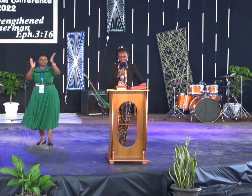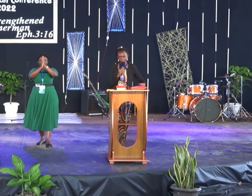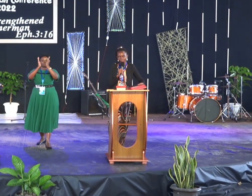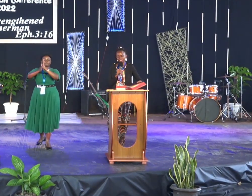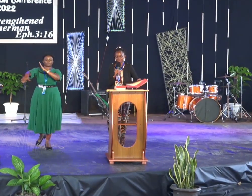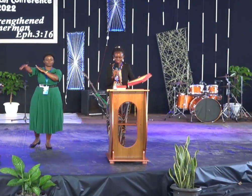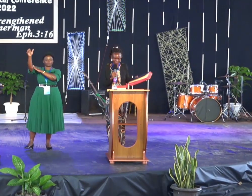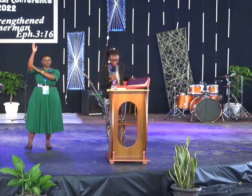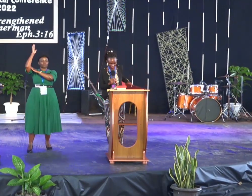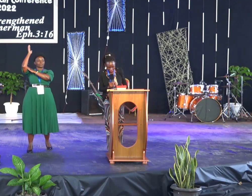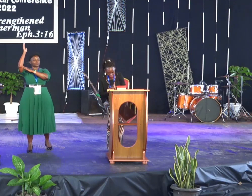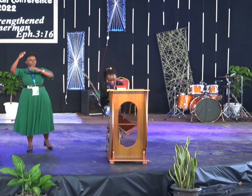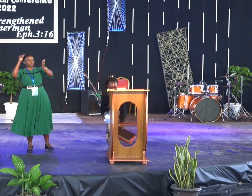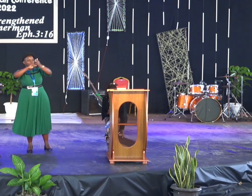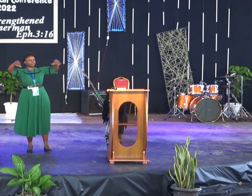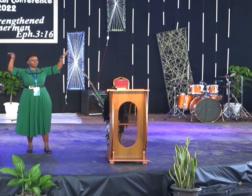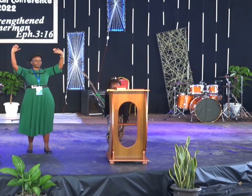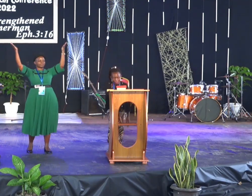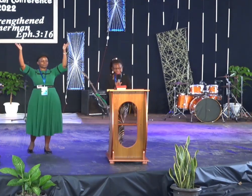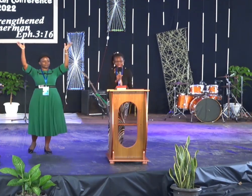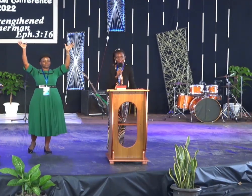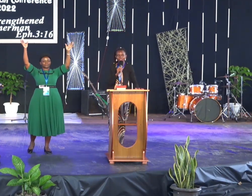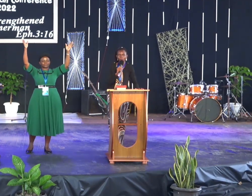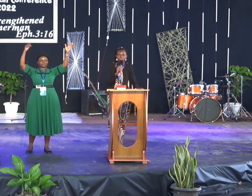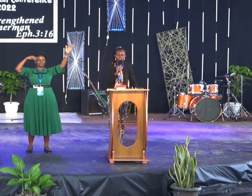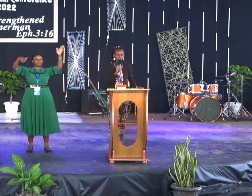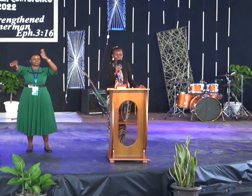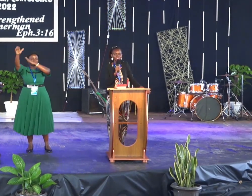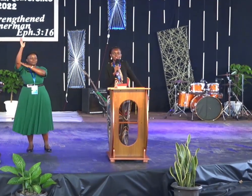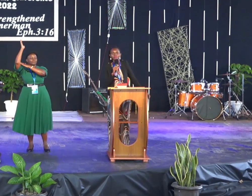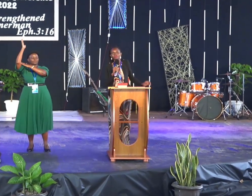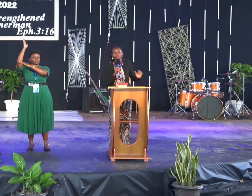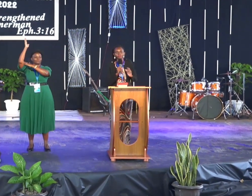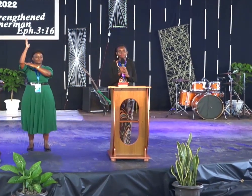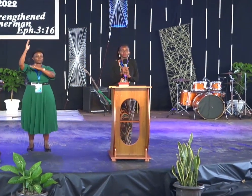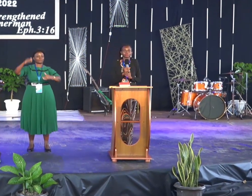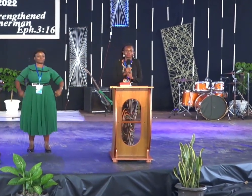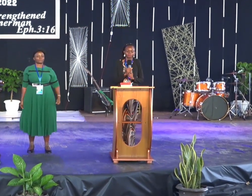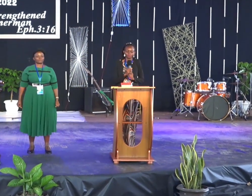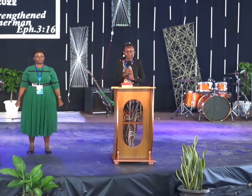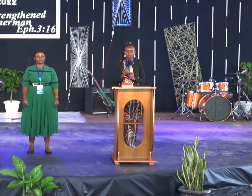Praise the Lord. A better hand clap for the Lord.